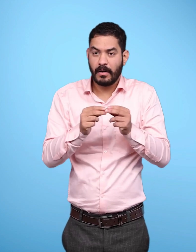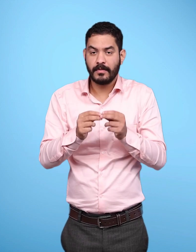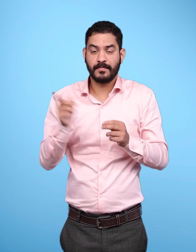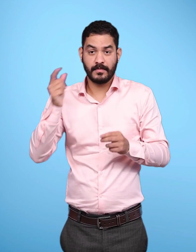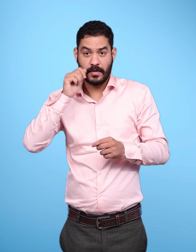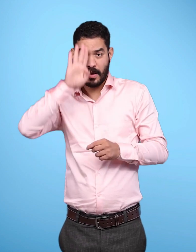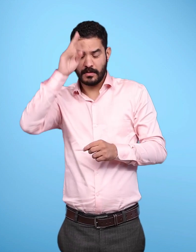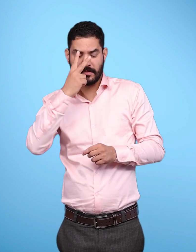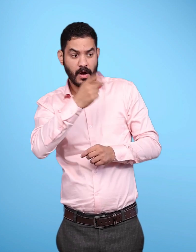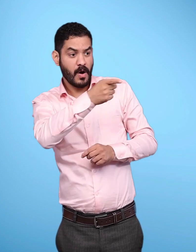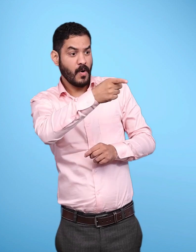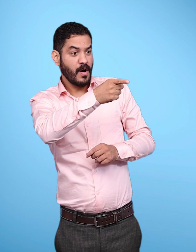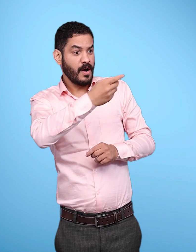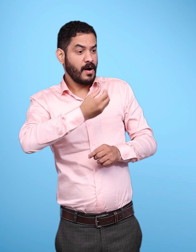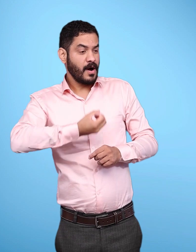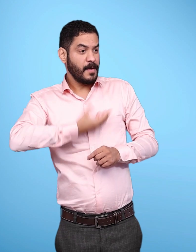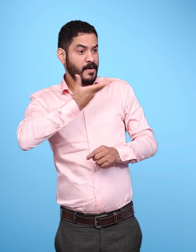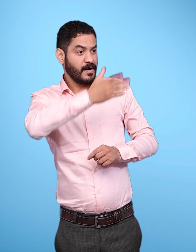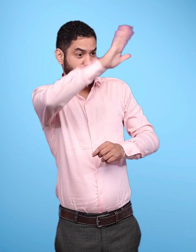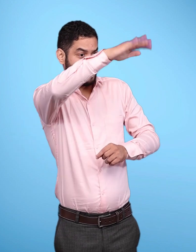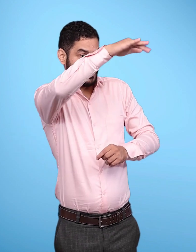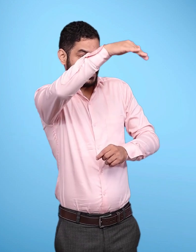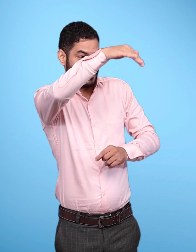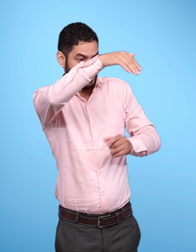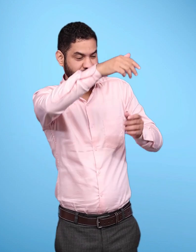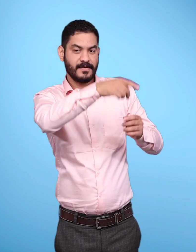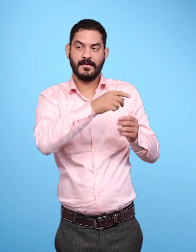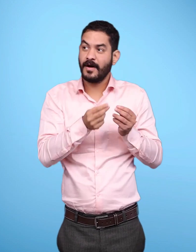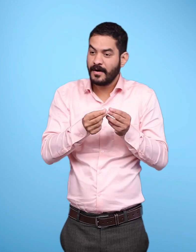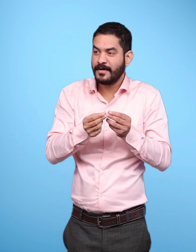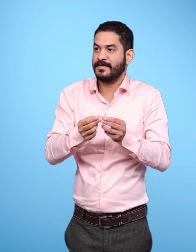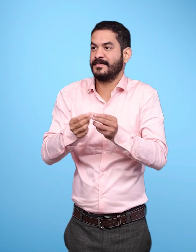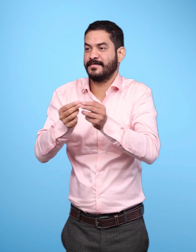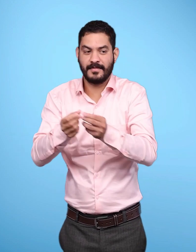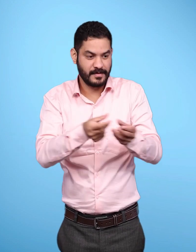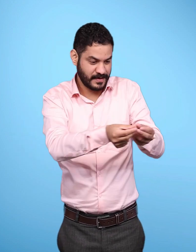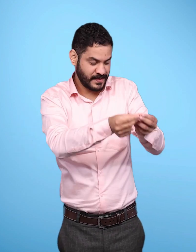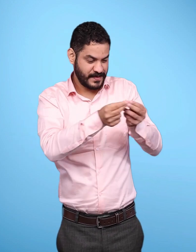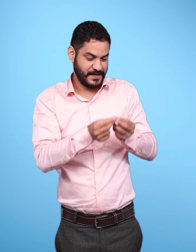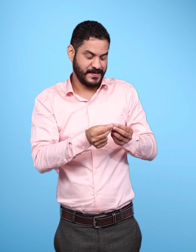However, the king was happy when he saw the ring and sent a reward for the fisherman.